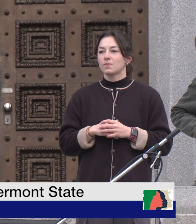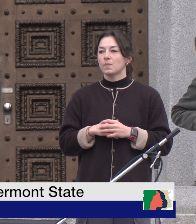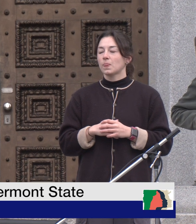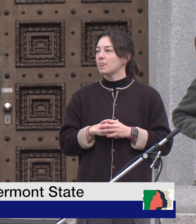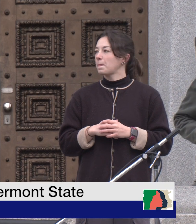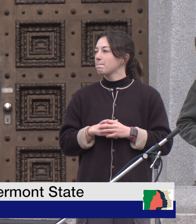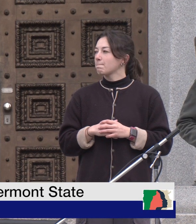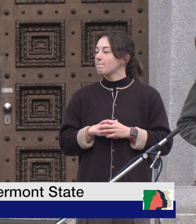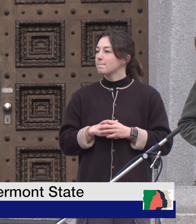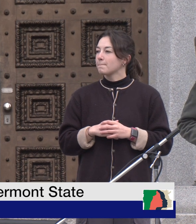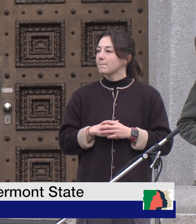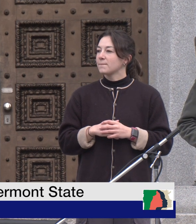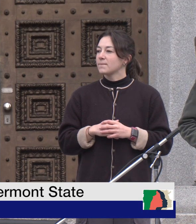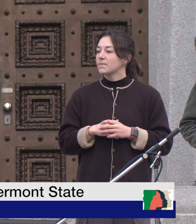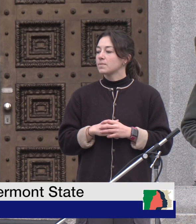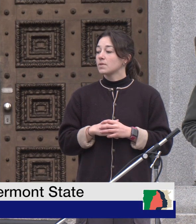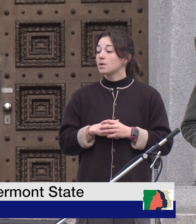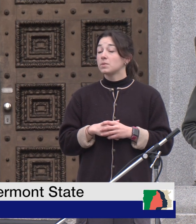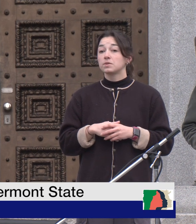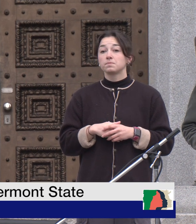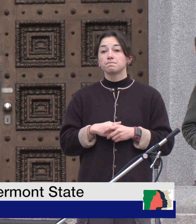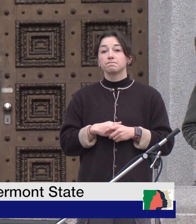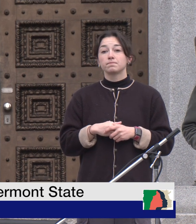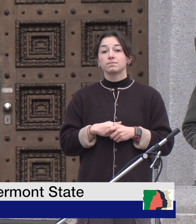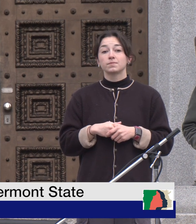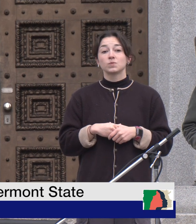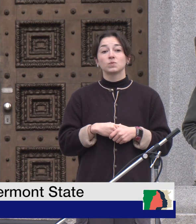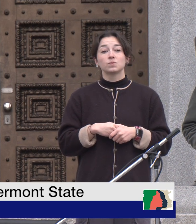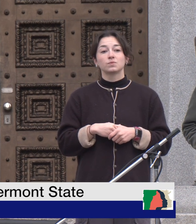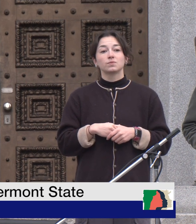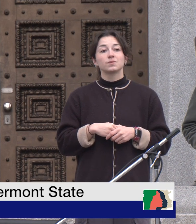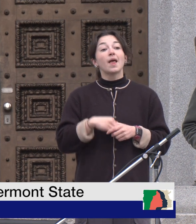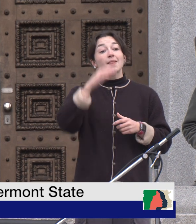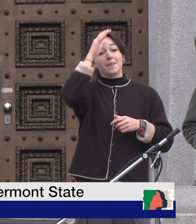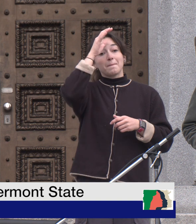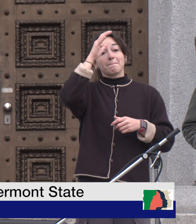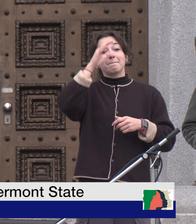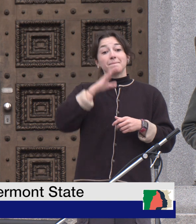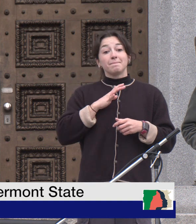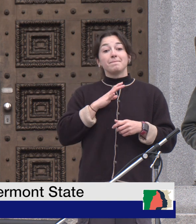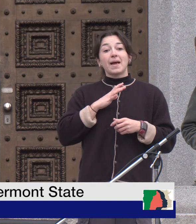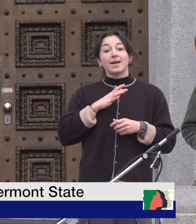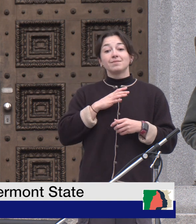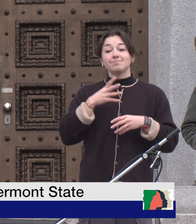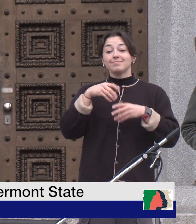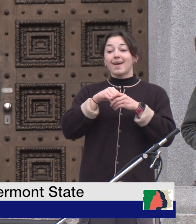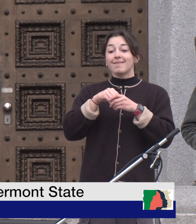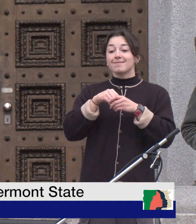Even though we thank the men who are here and the men in our lives who are with us,